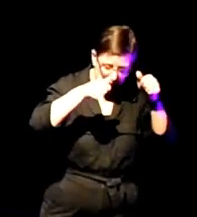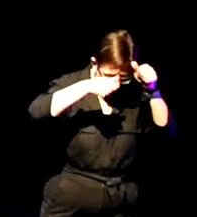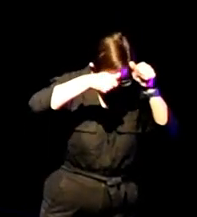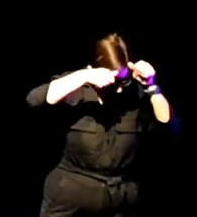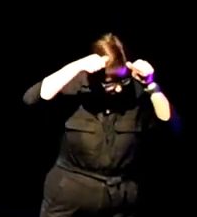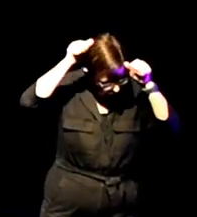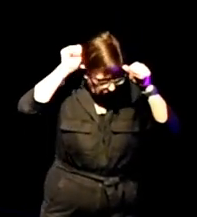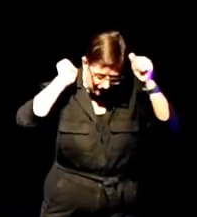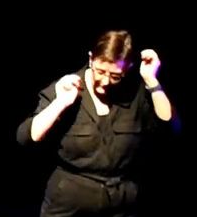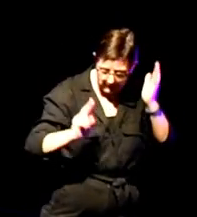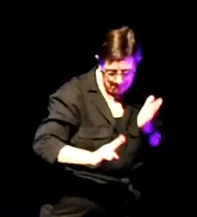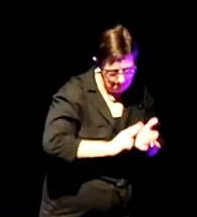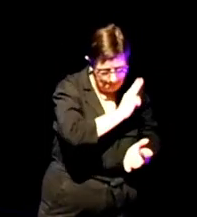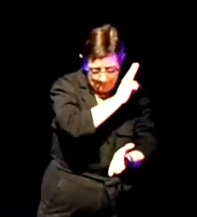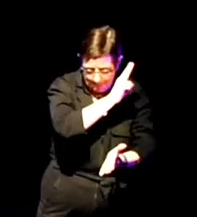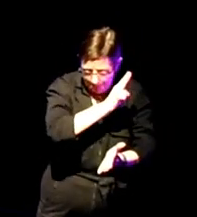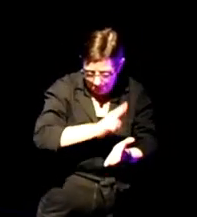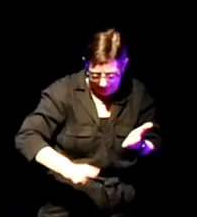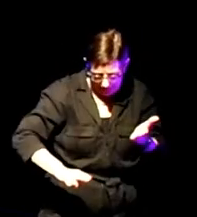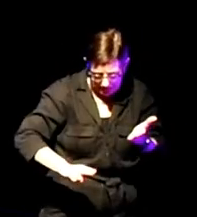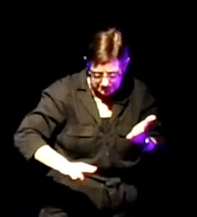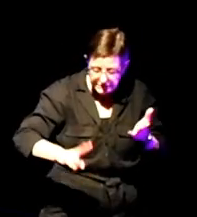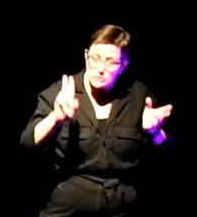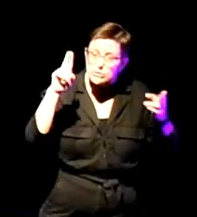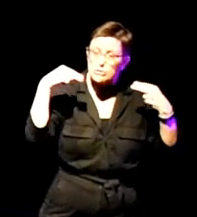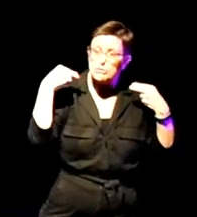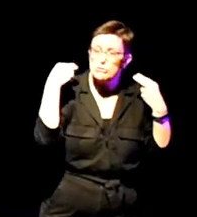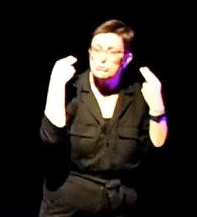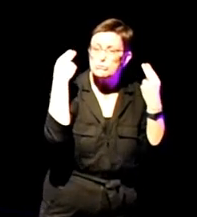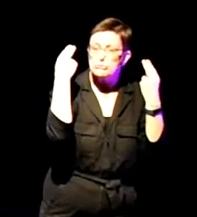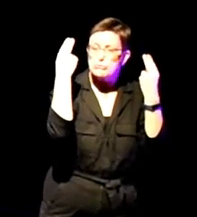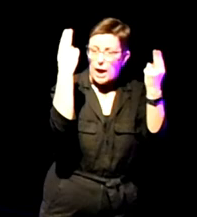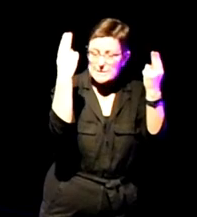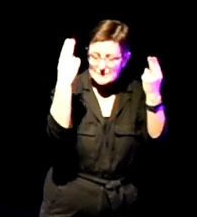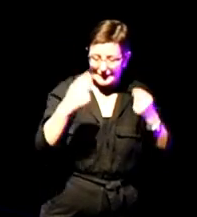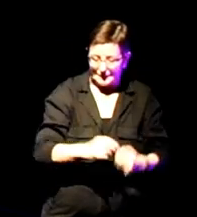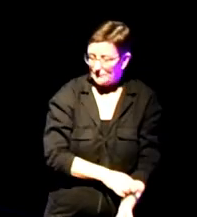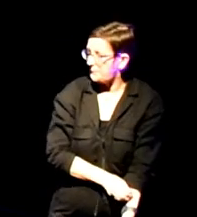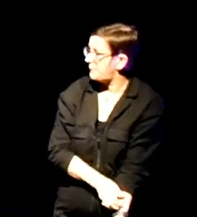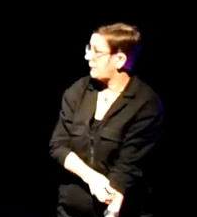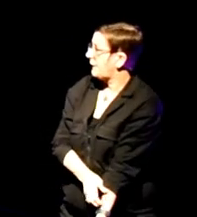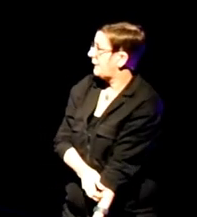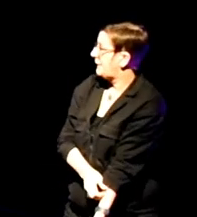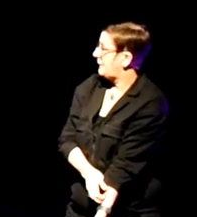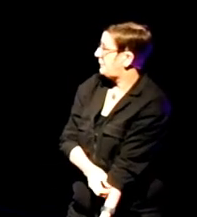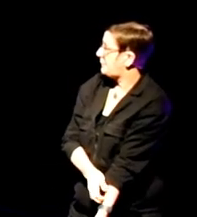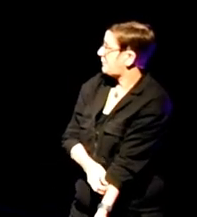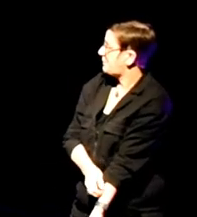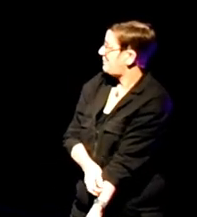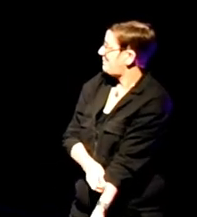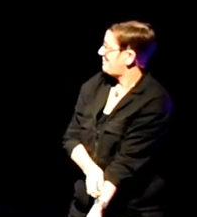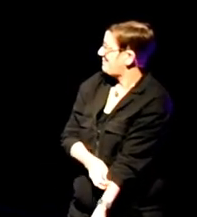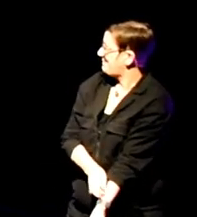bound, rising. Thank you so much.